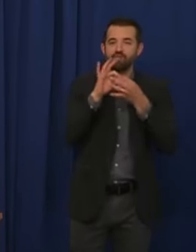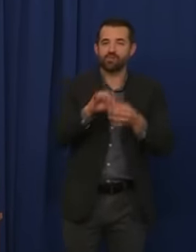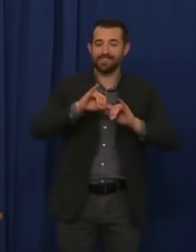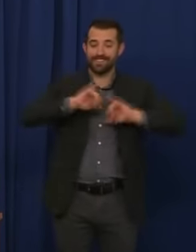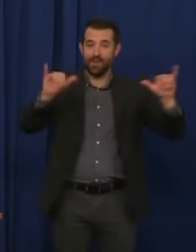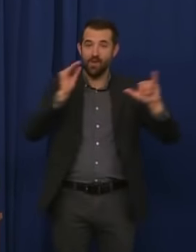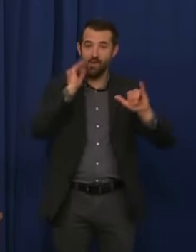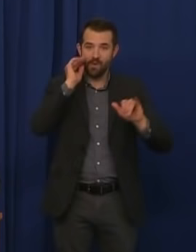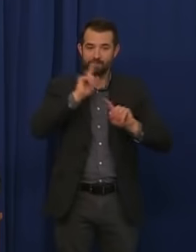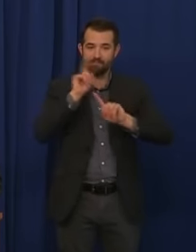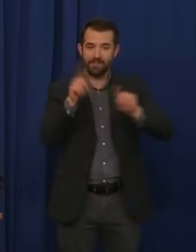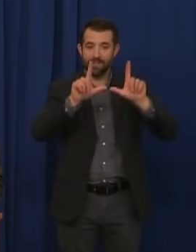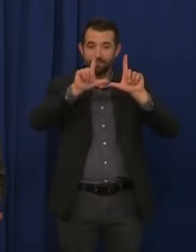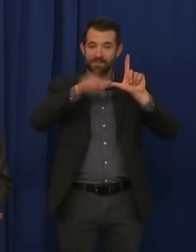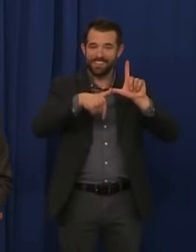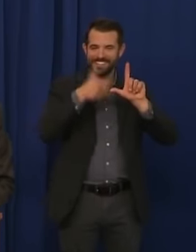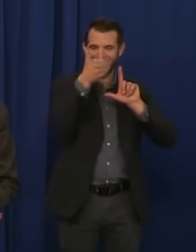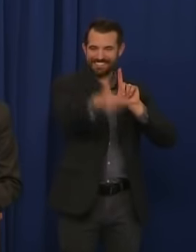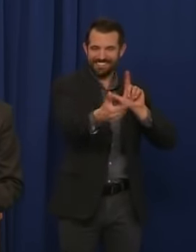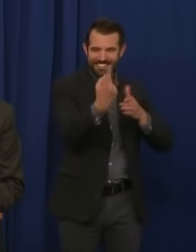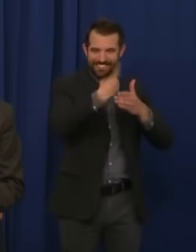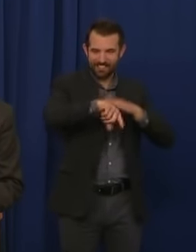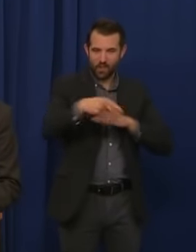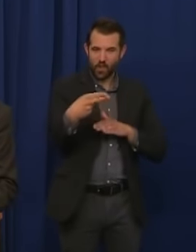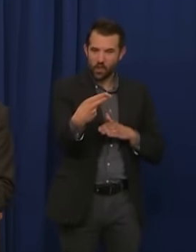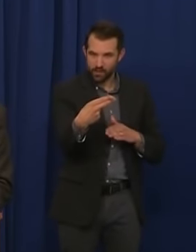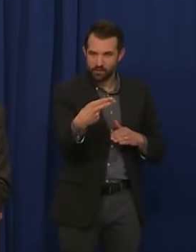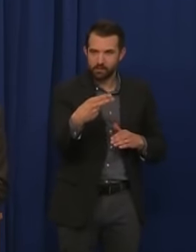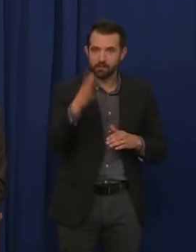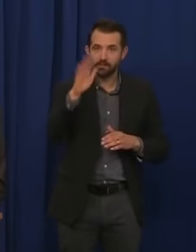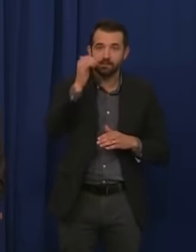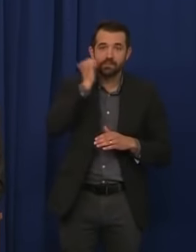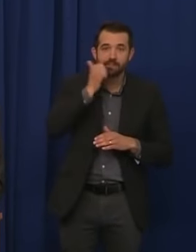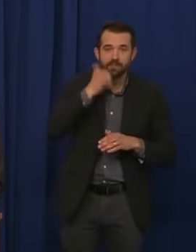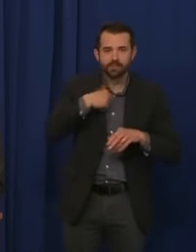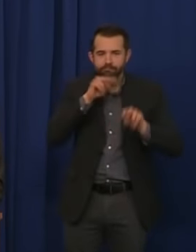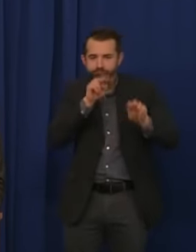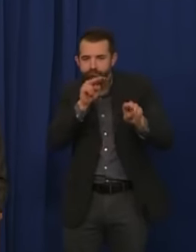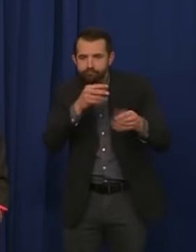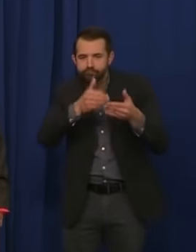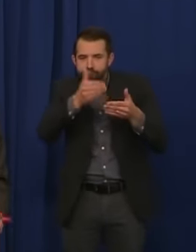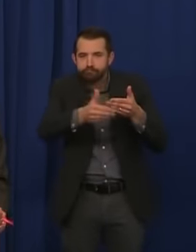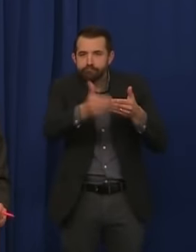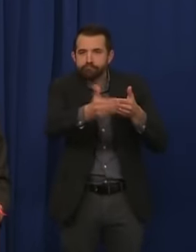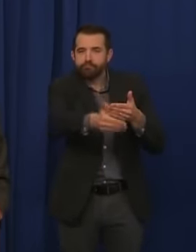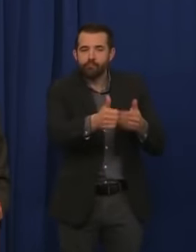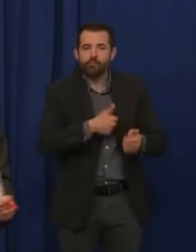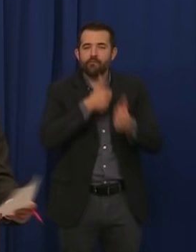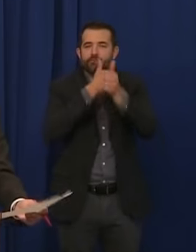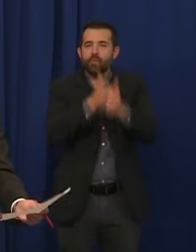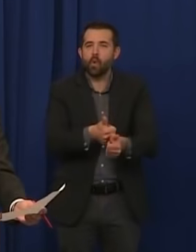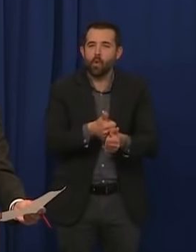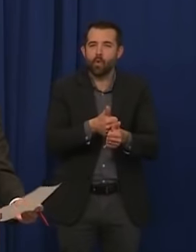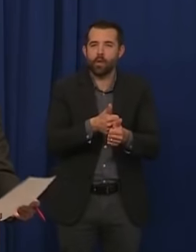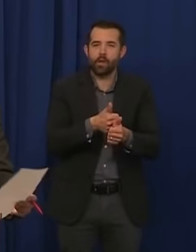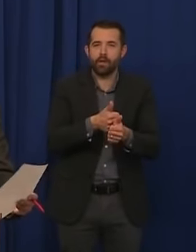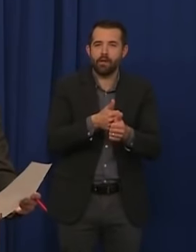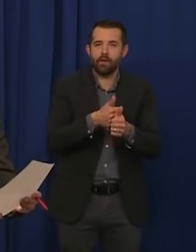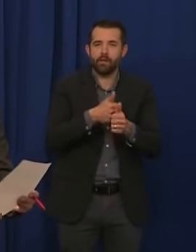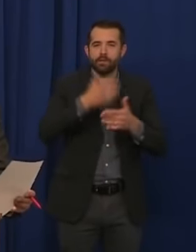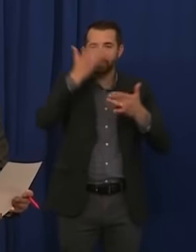be monitoring things day by day, keeping track of the epidemiological data, as I